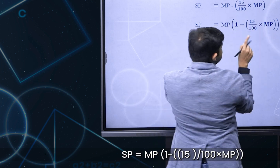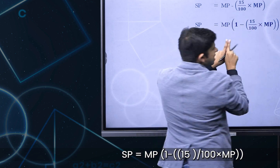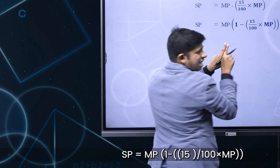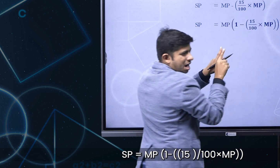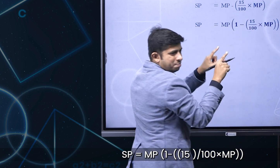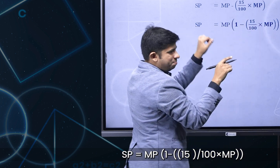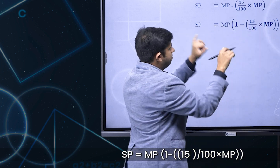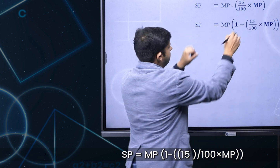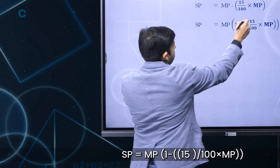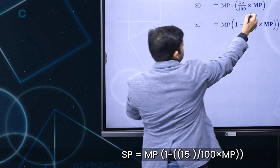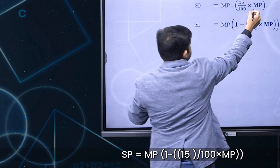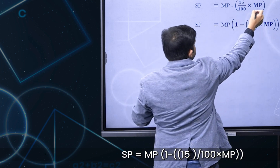SP equals to